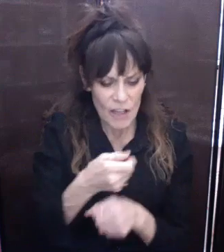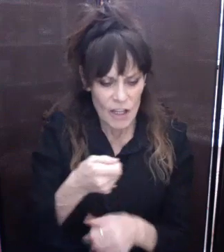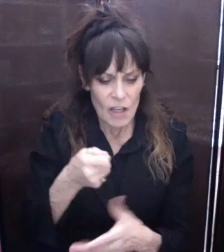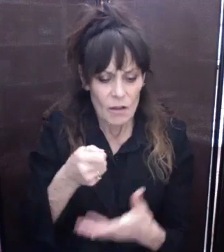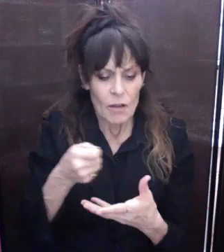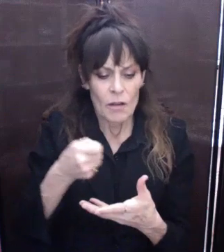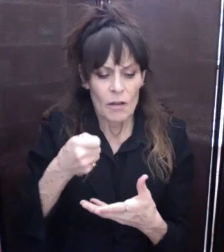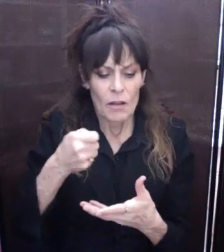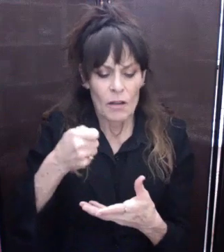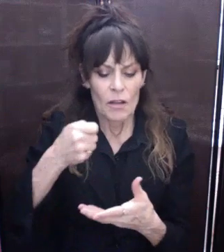my face.